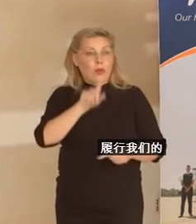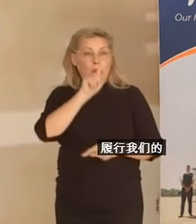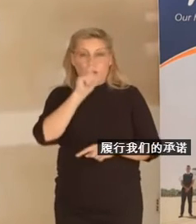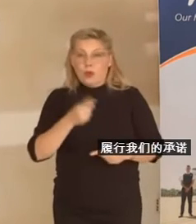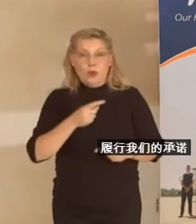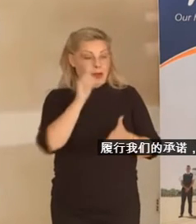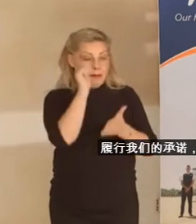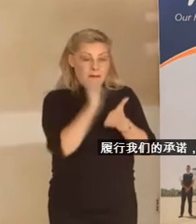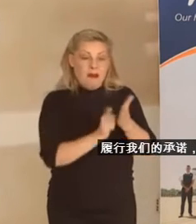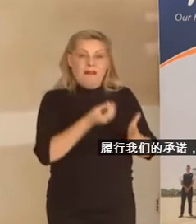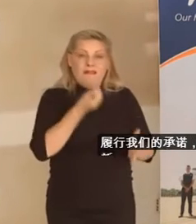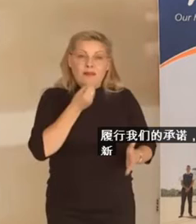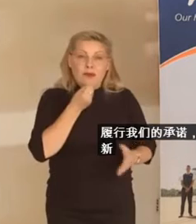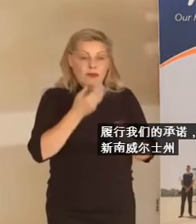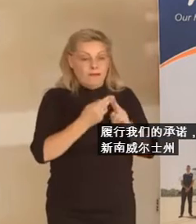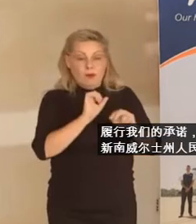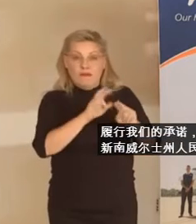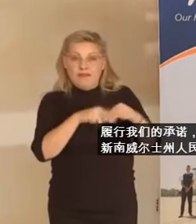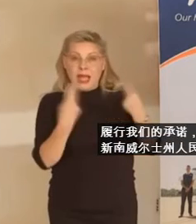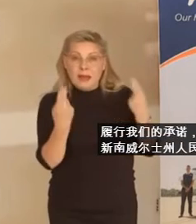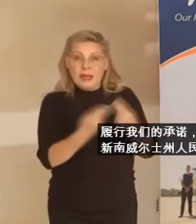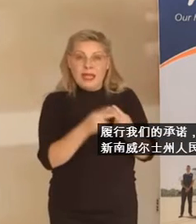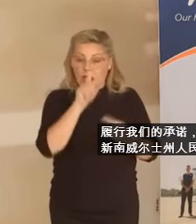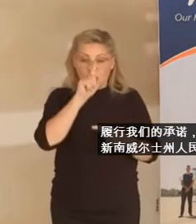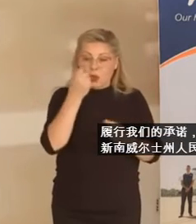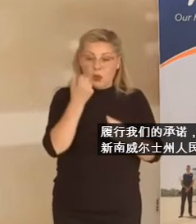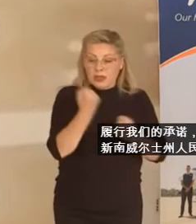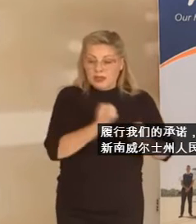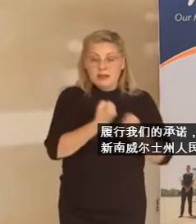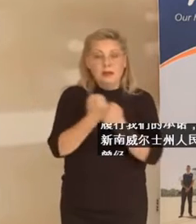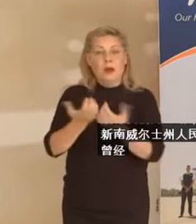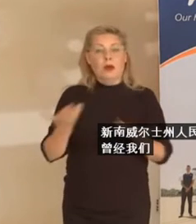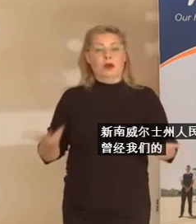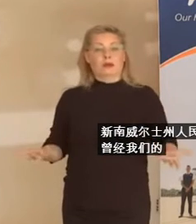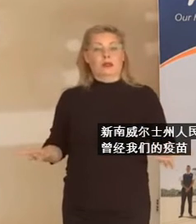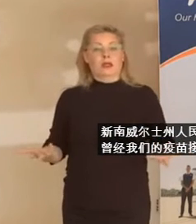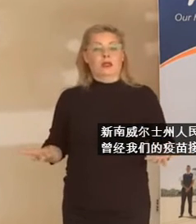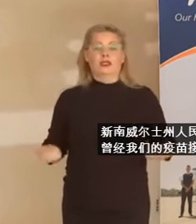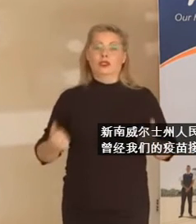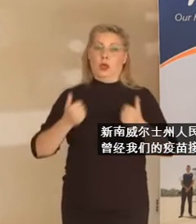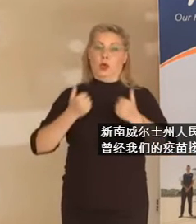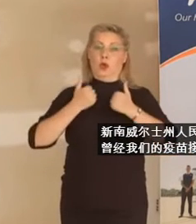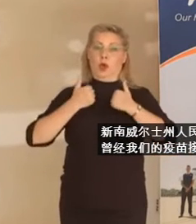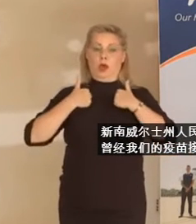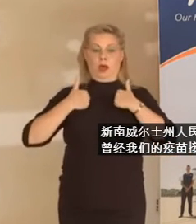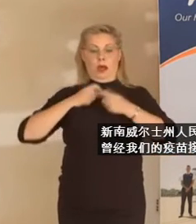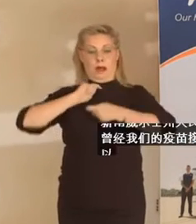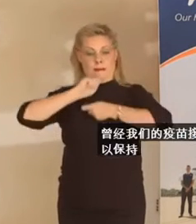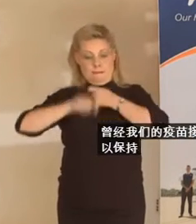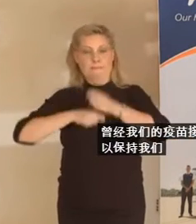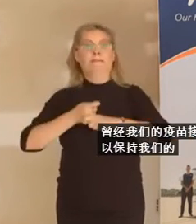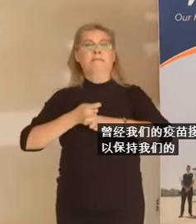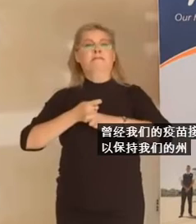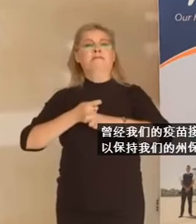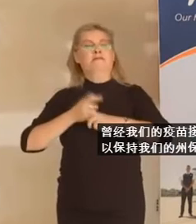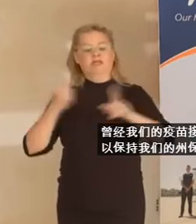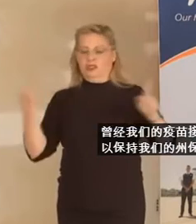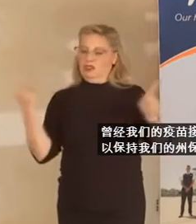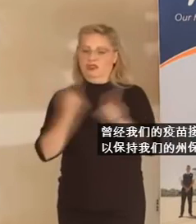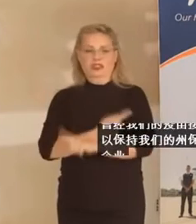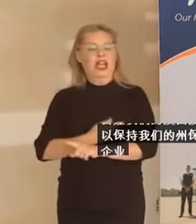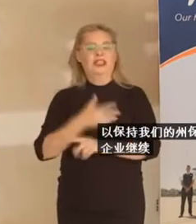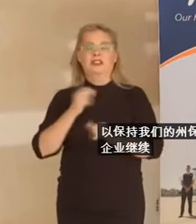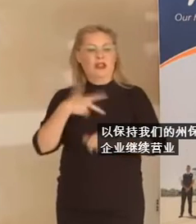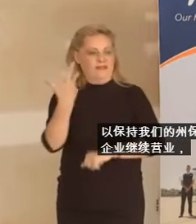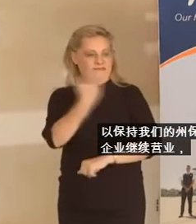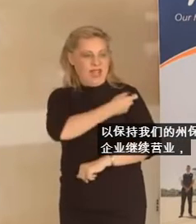Our commitment and our pact with the people of New South Wales was, once we had that vaccination rate high, to keep our state open,